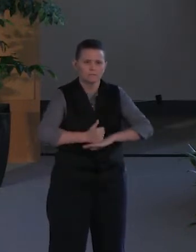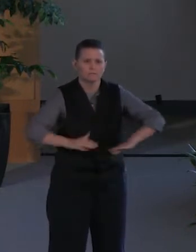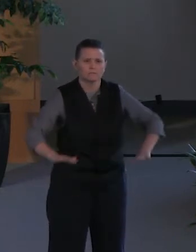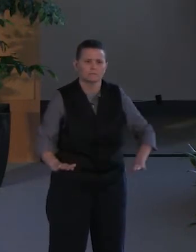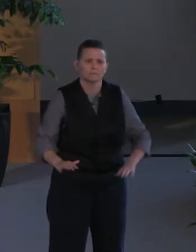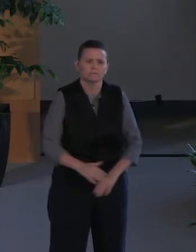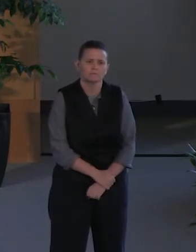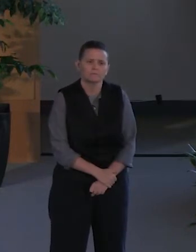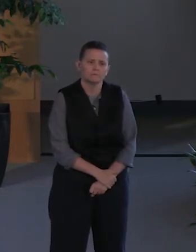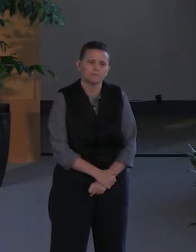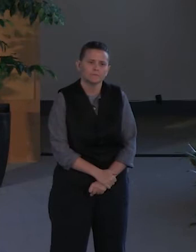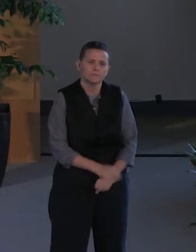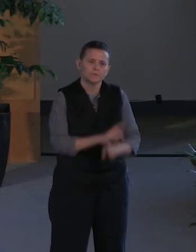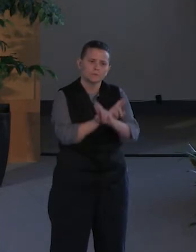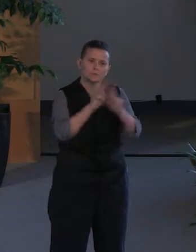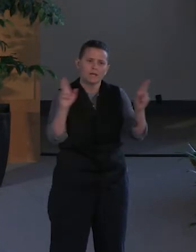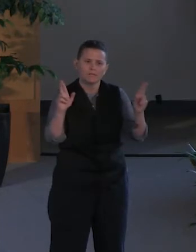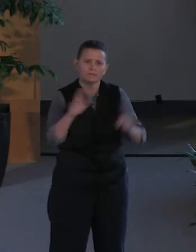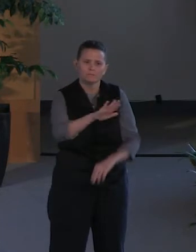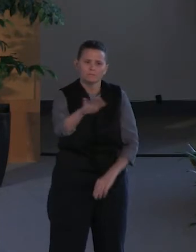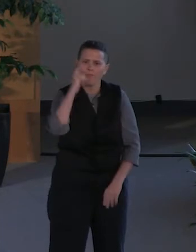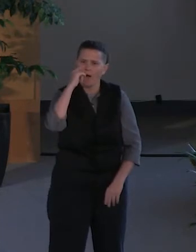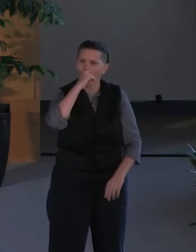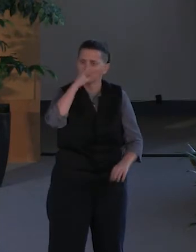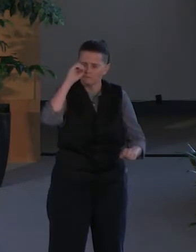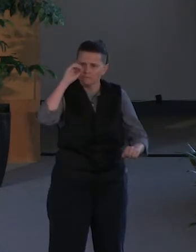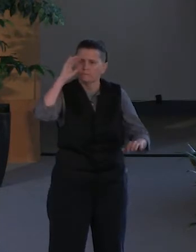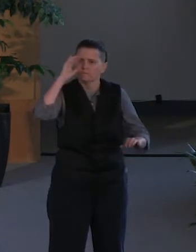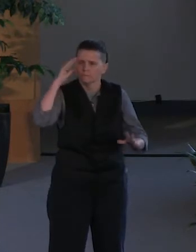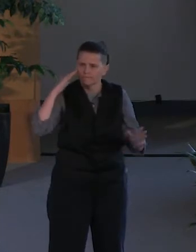And when you're ready, you may flood your eyes open,